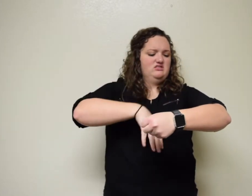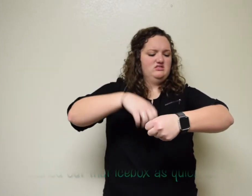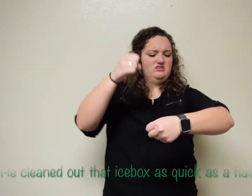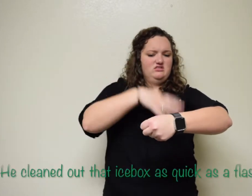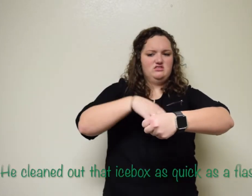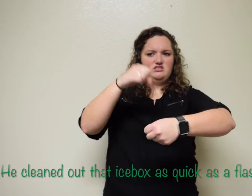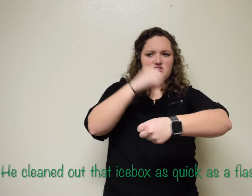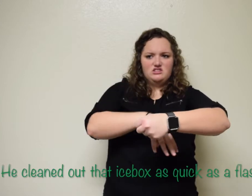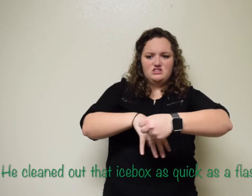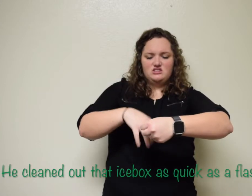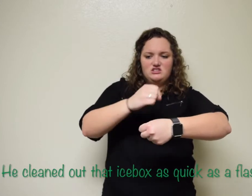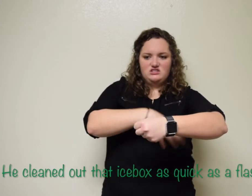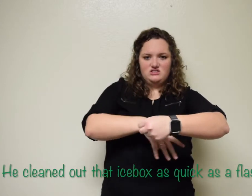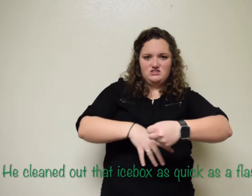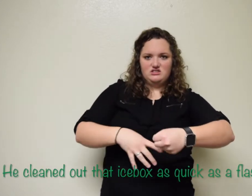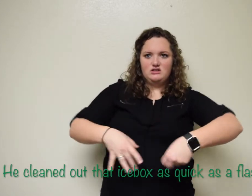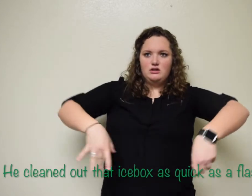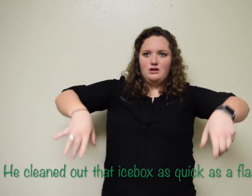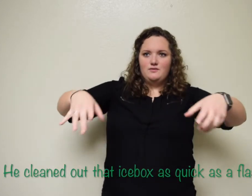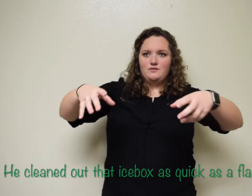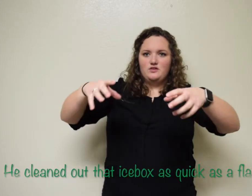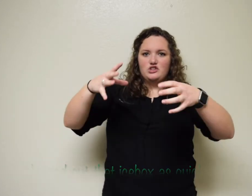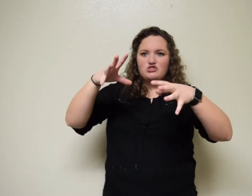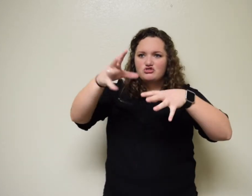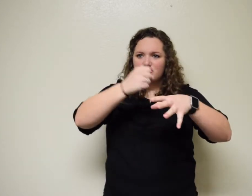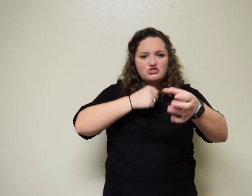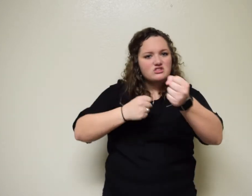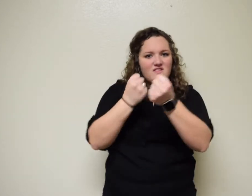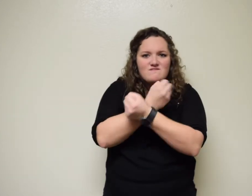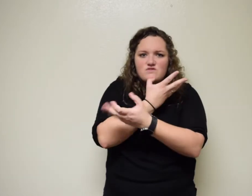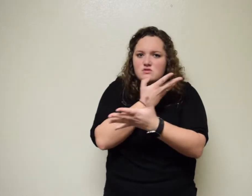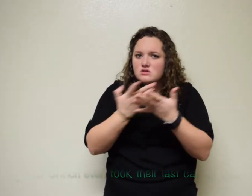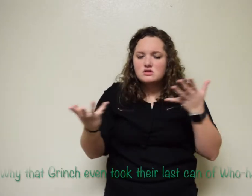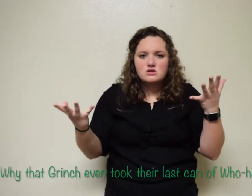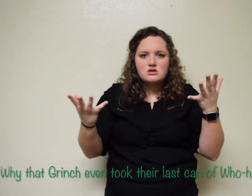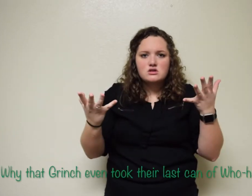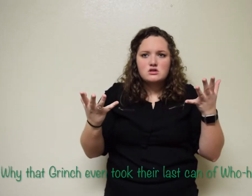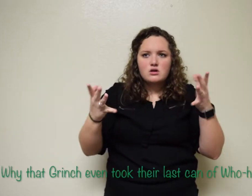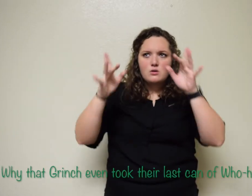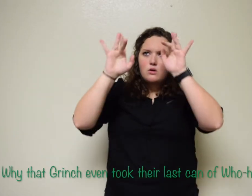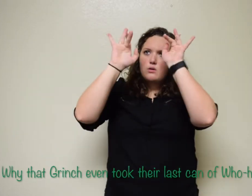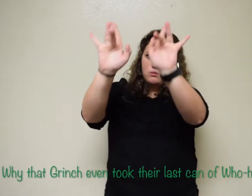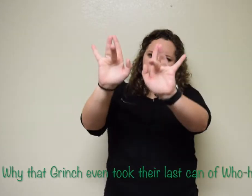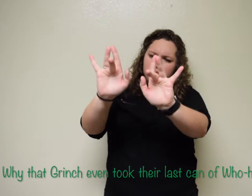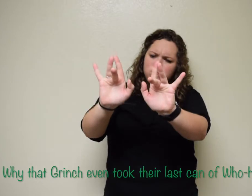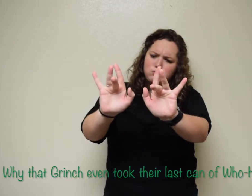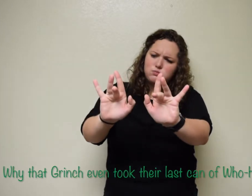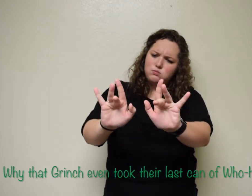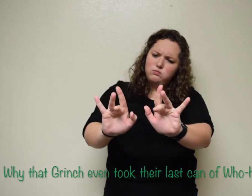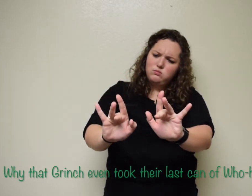out that icebox as quick as a flash why that Grinch even took that last can of who hash